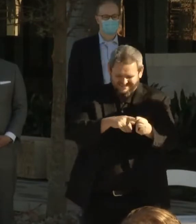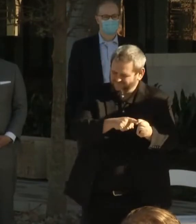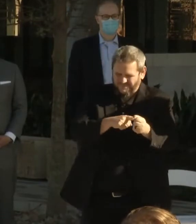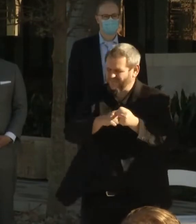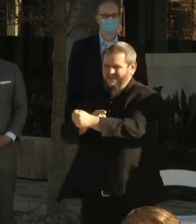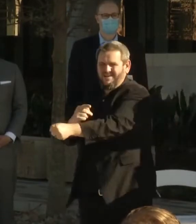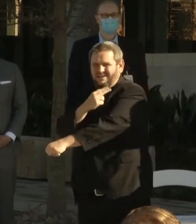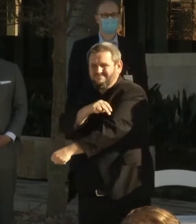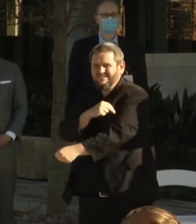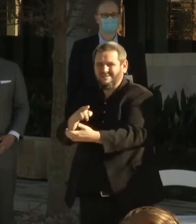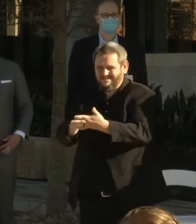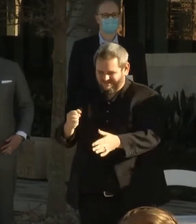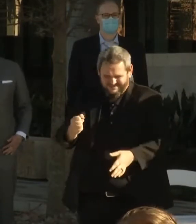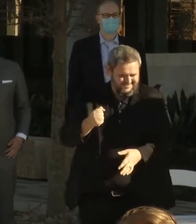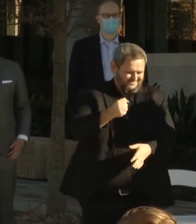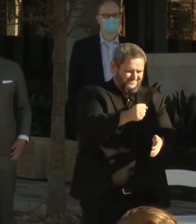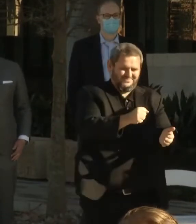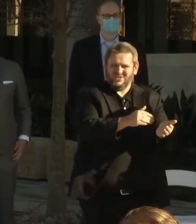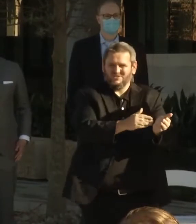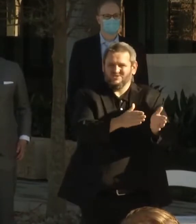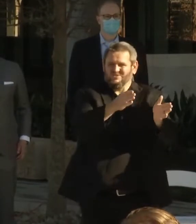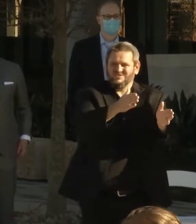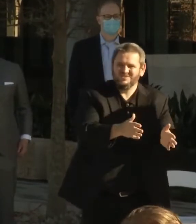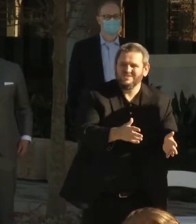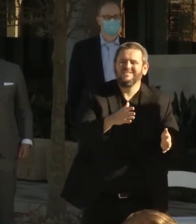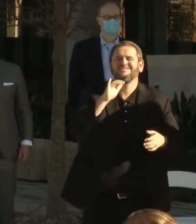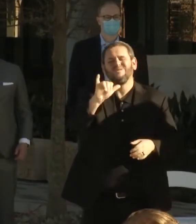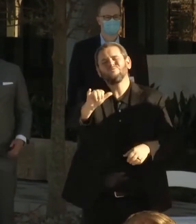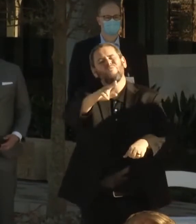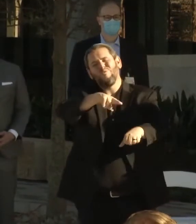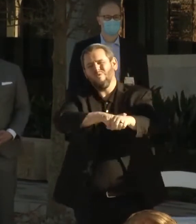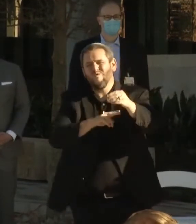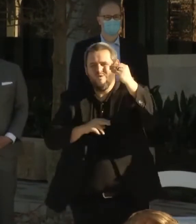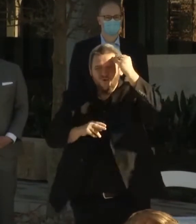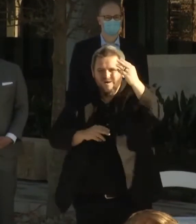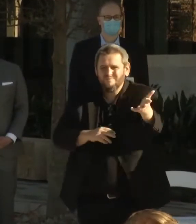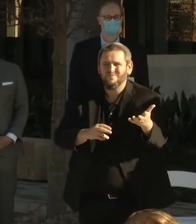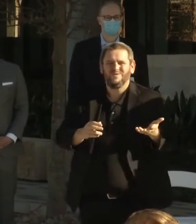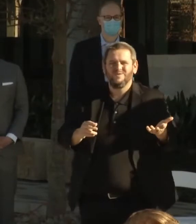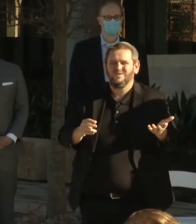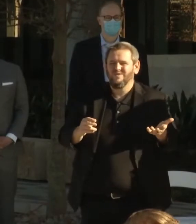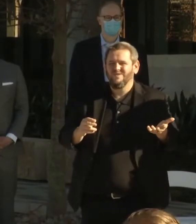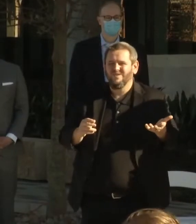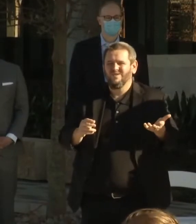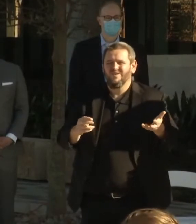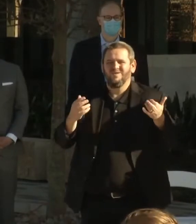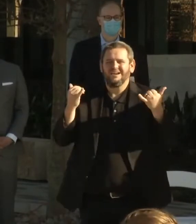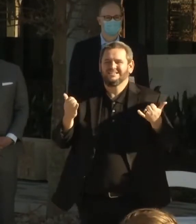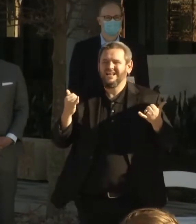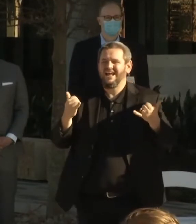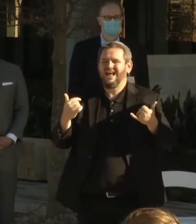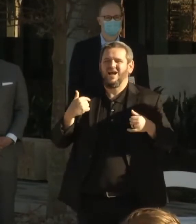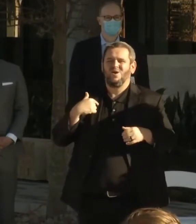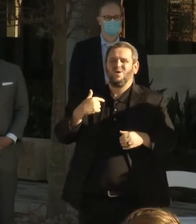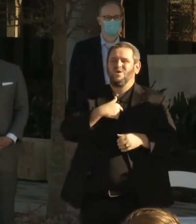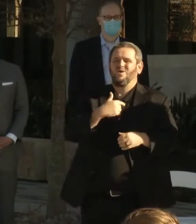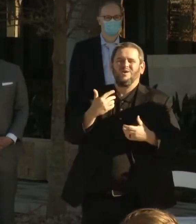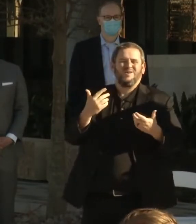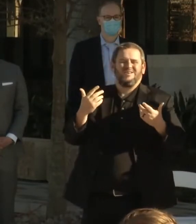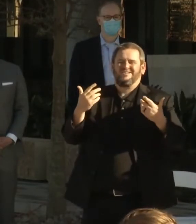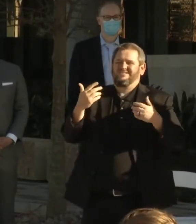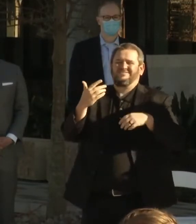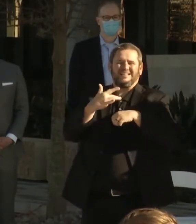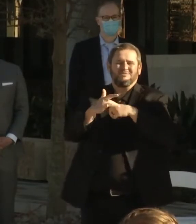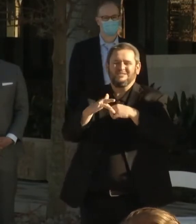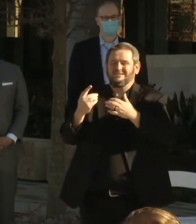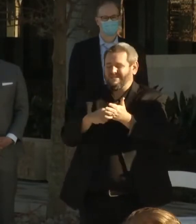can't accept another patient, but 2 hours later, that story might be completely different. And so there's no way to predict a time